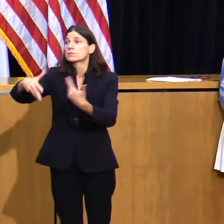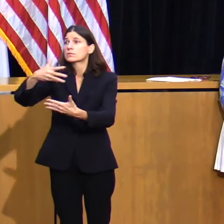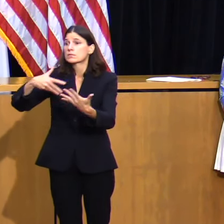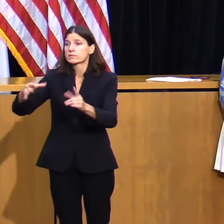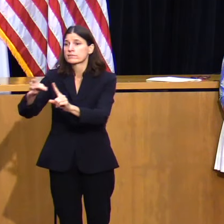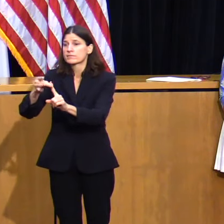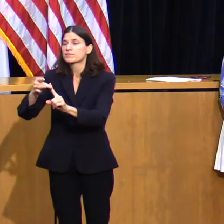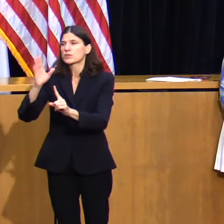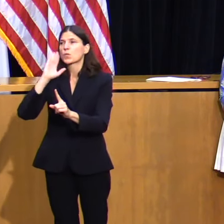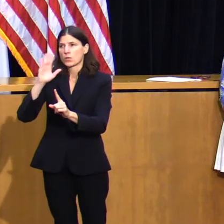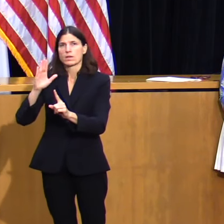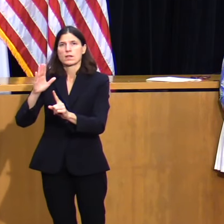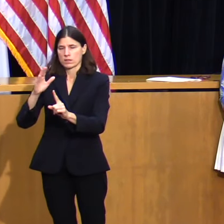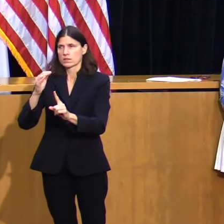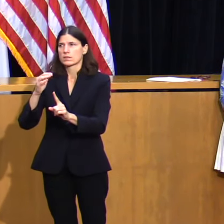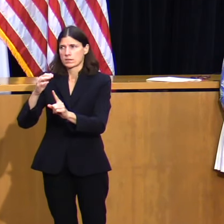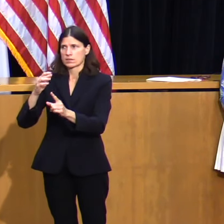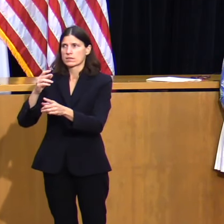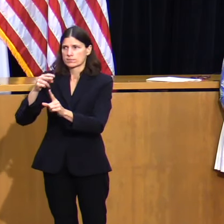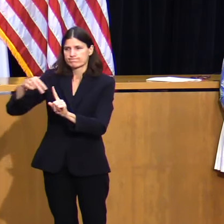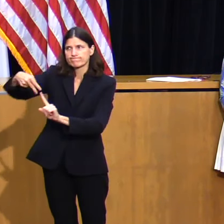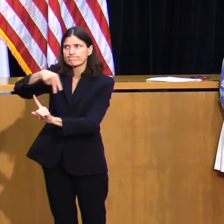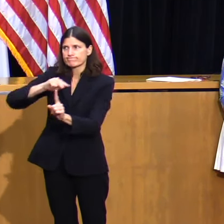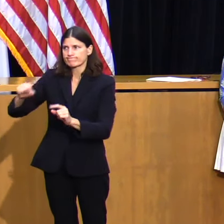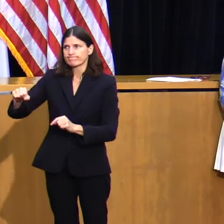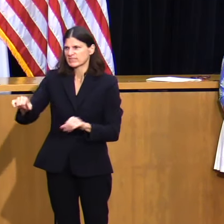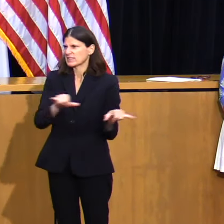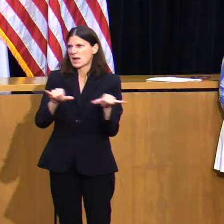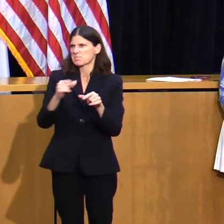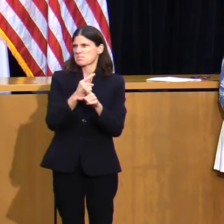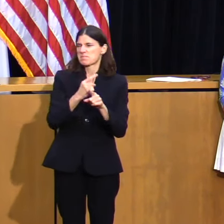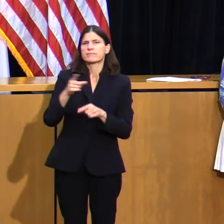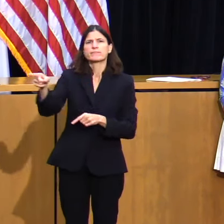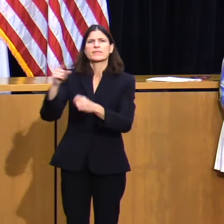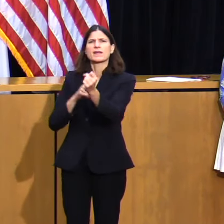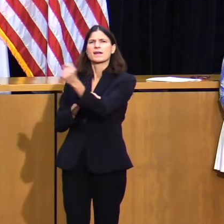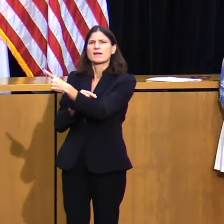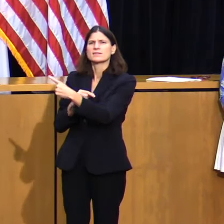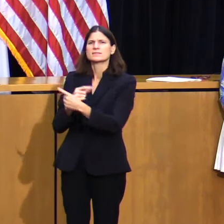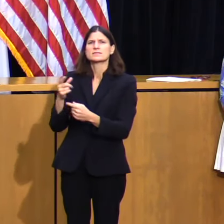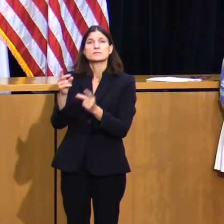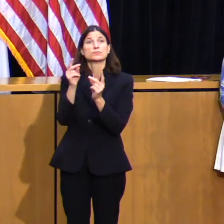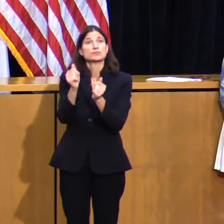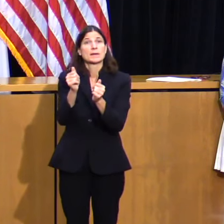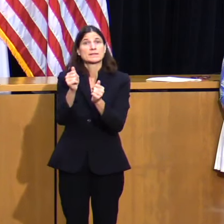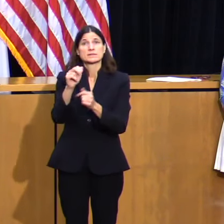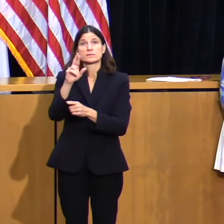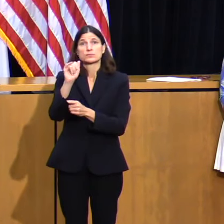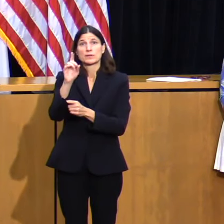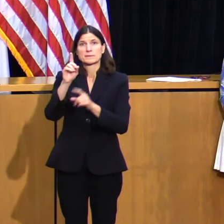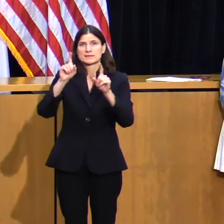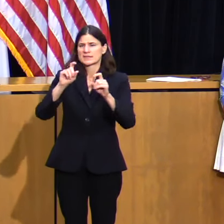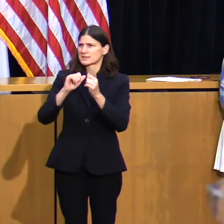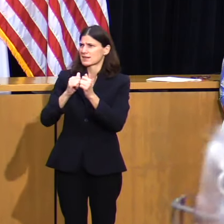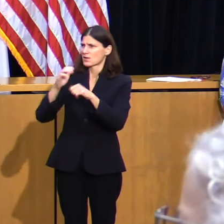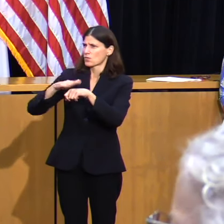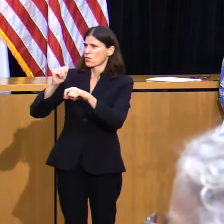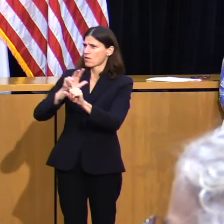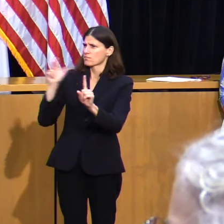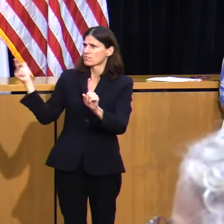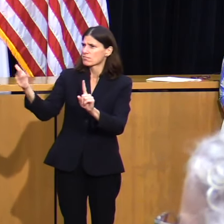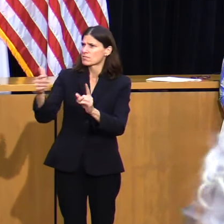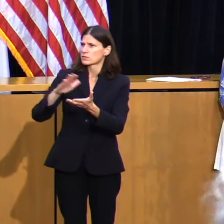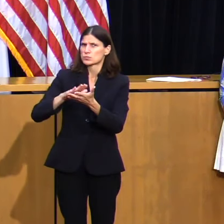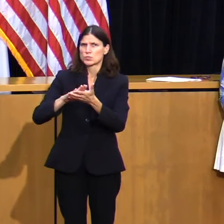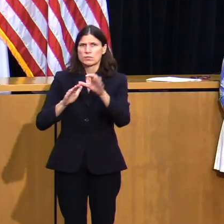have to request the rapid mobile testing program to like deploy to their school? And also, you said K through 12, are you looking at this for